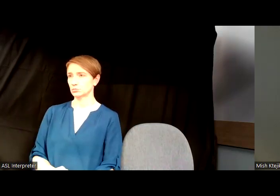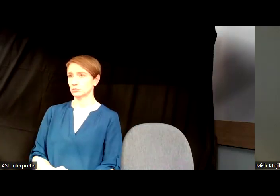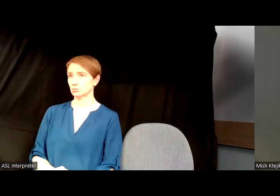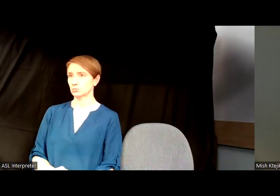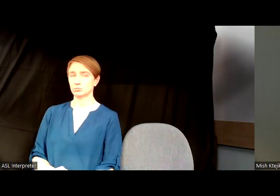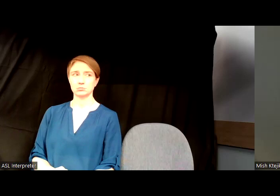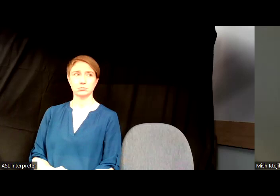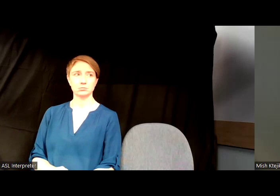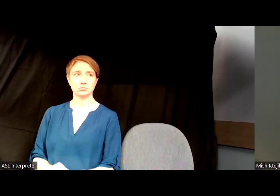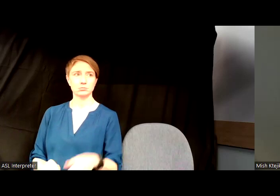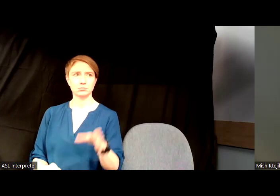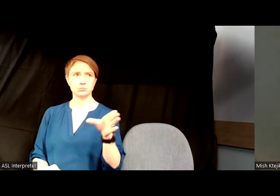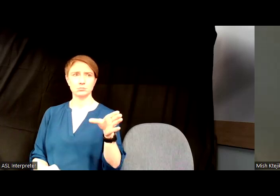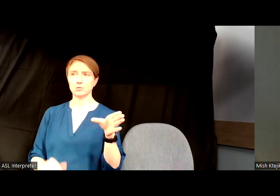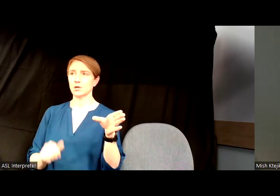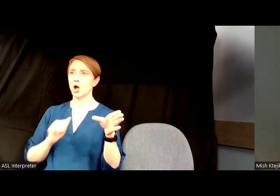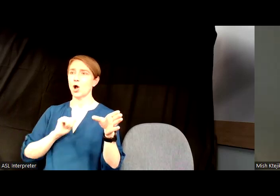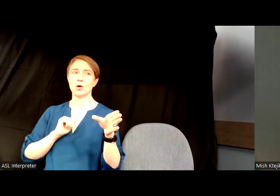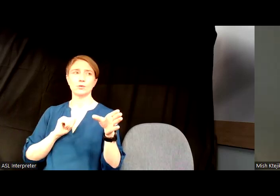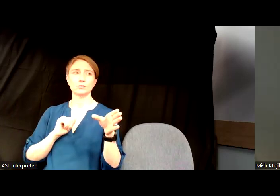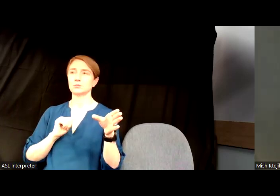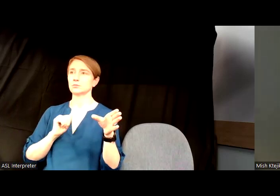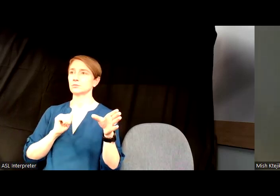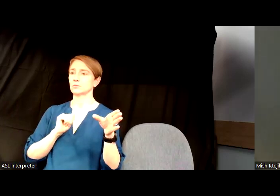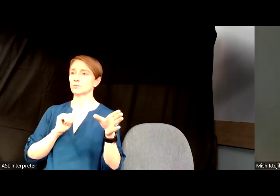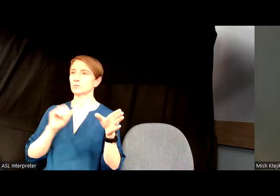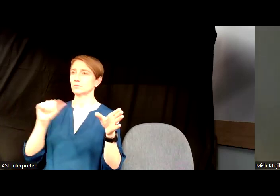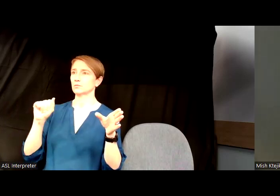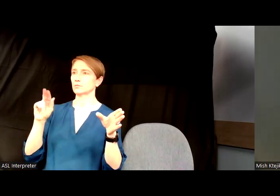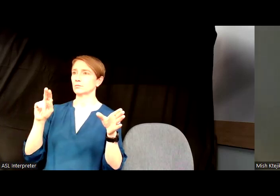So in good standing is in there. Who is this? This is Audrey.